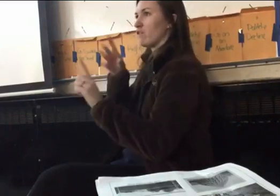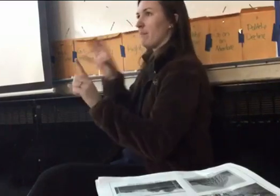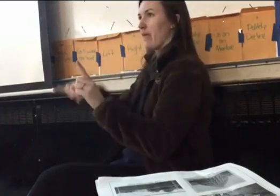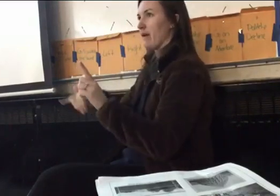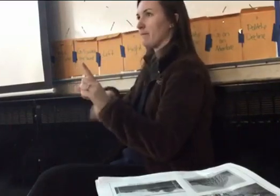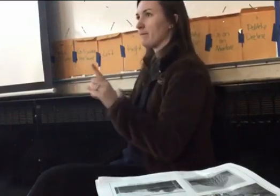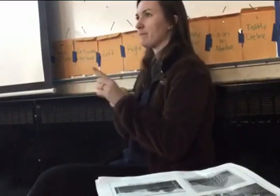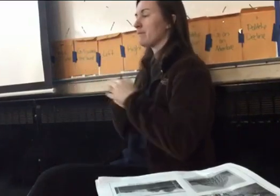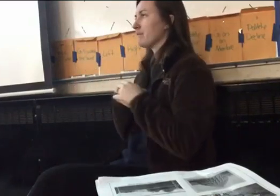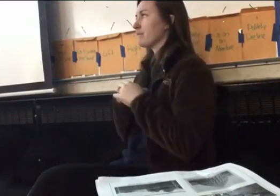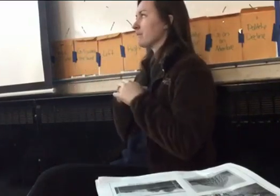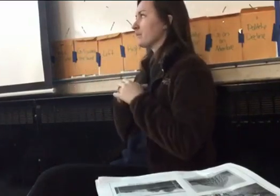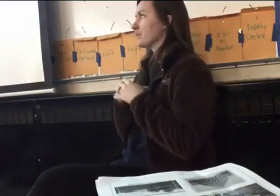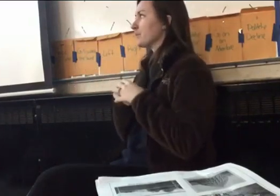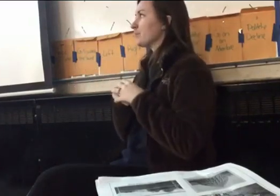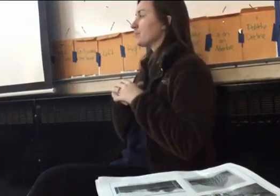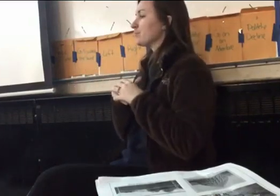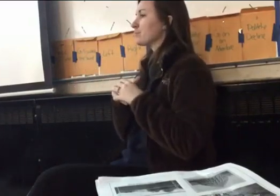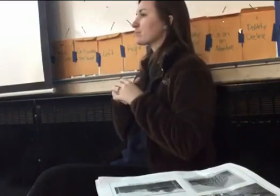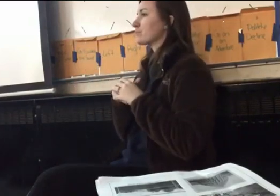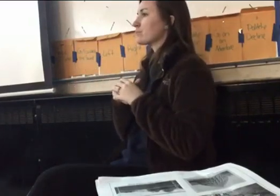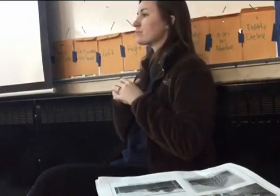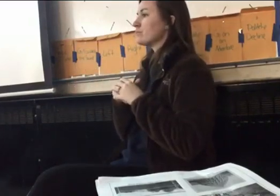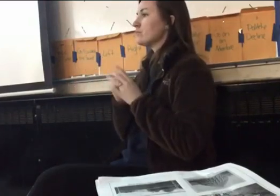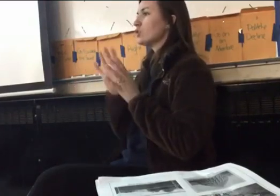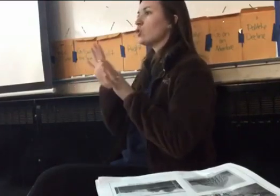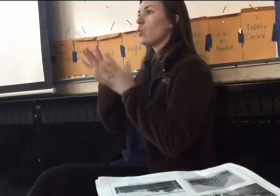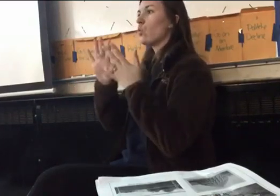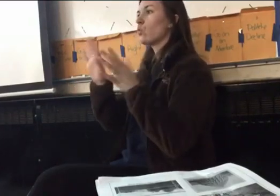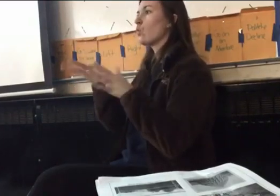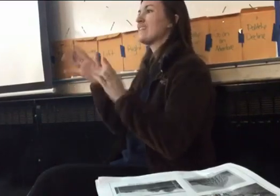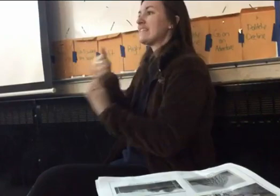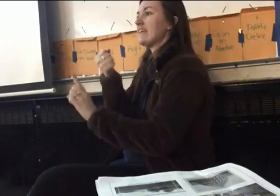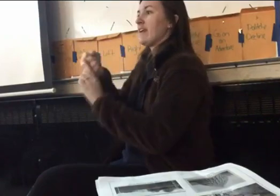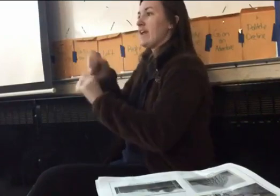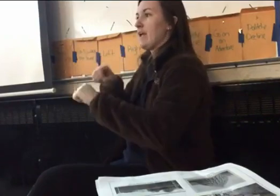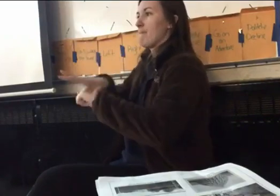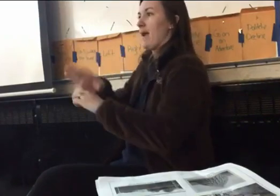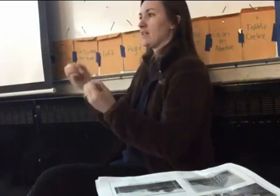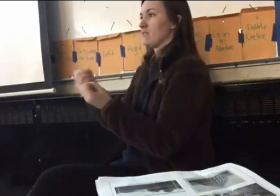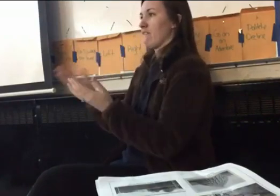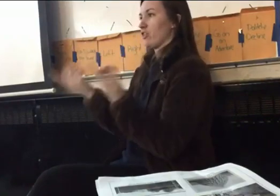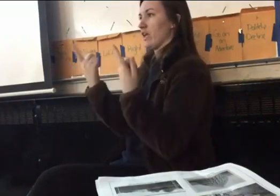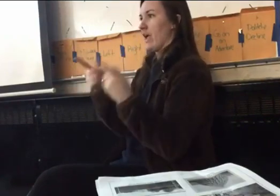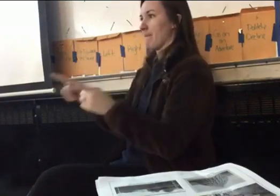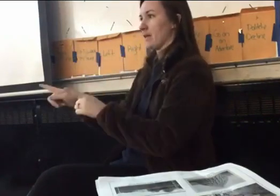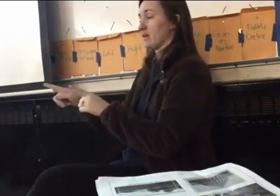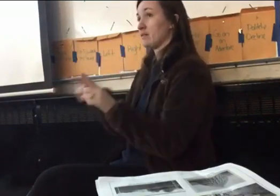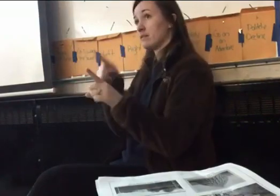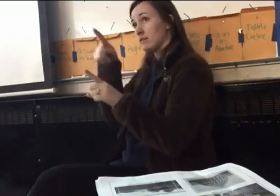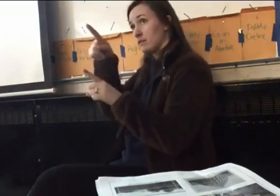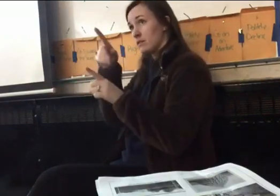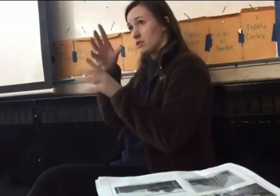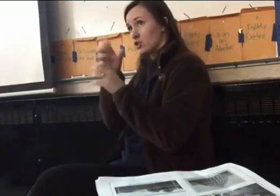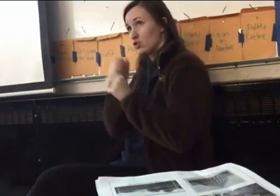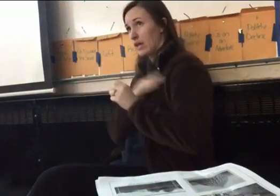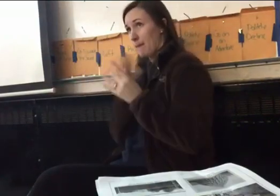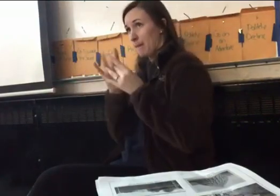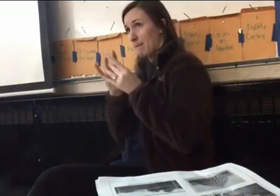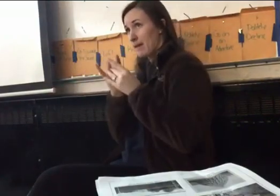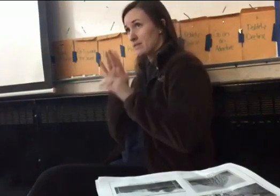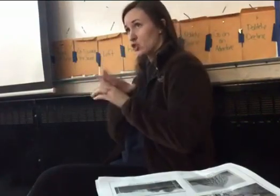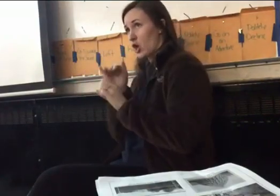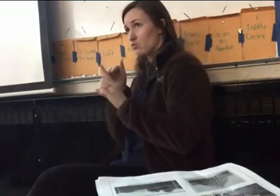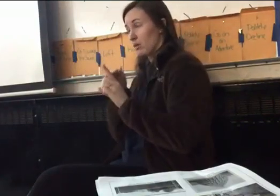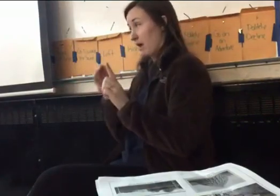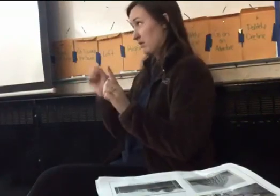Yep. Okay. What's the impact of everything that's going on? Okay. By the way, did you get my message on Remind?